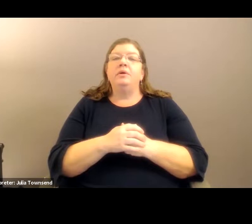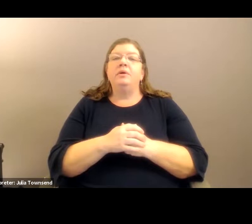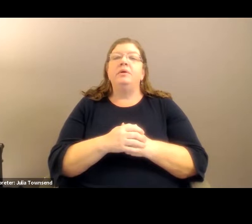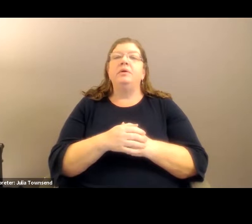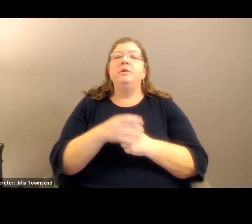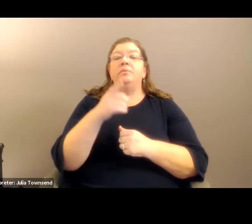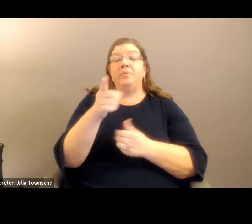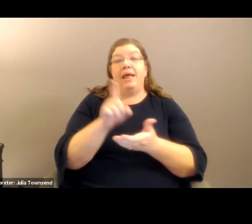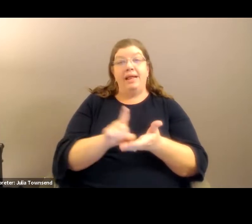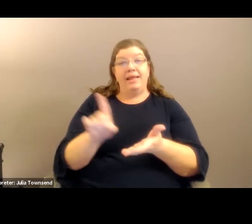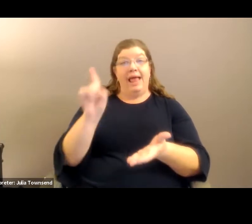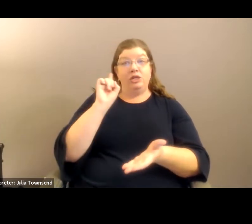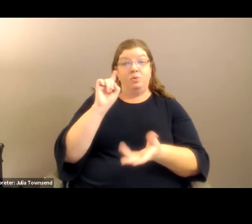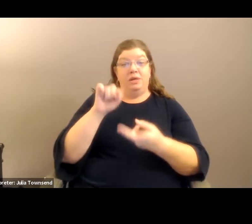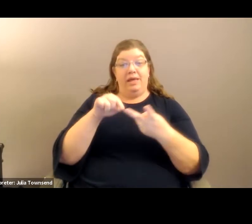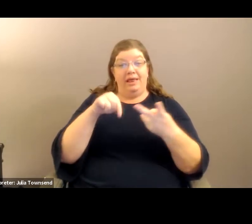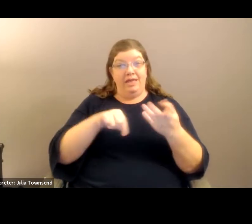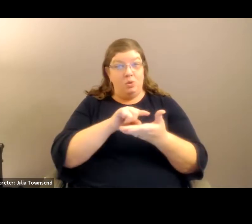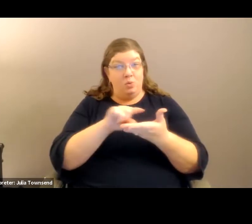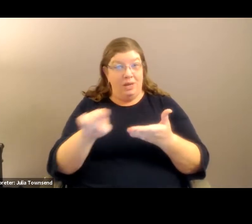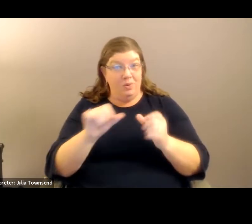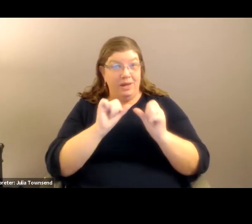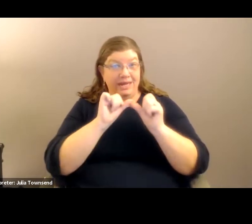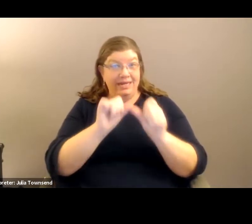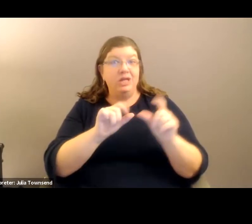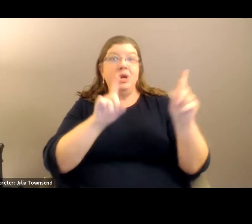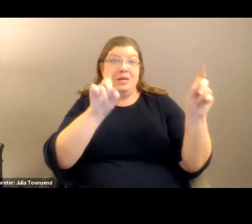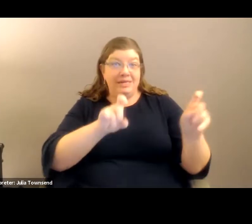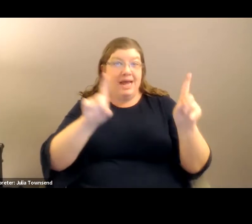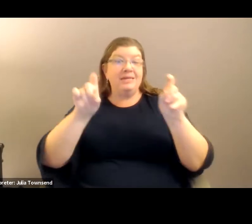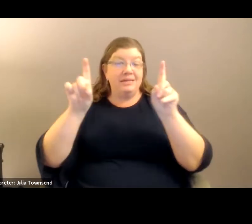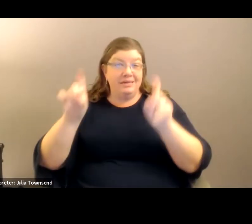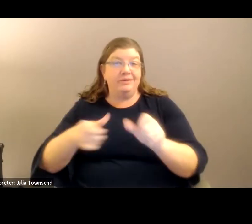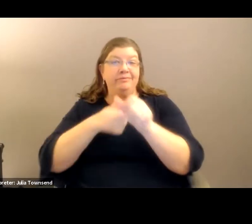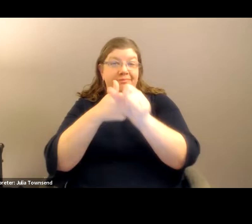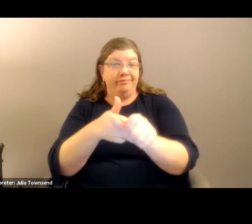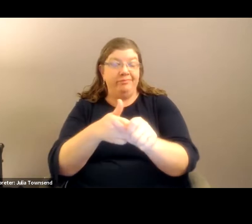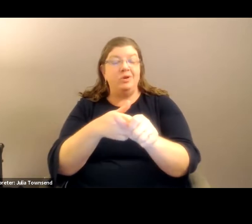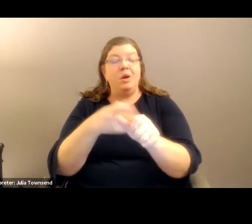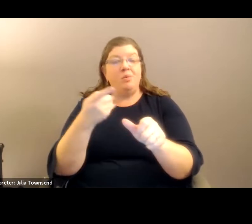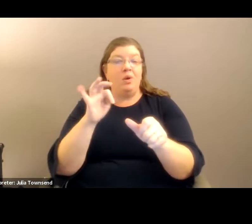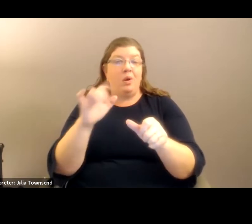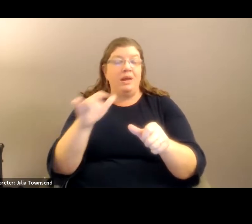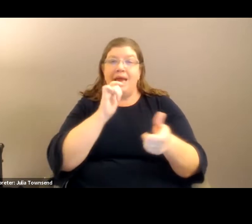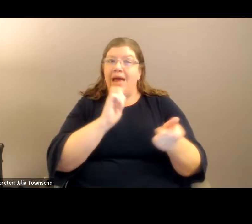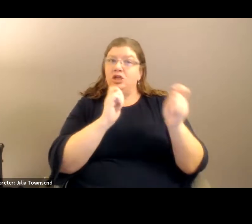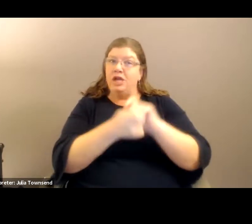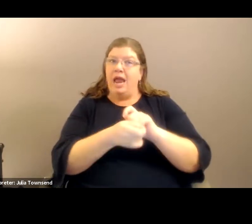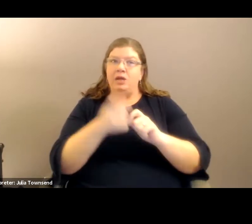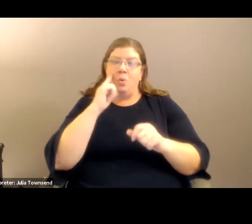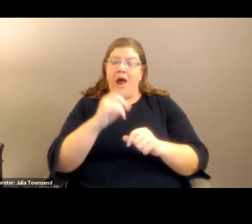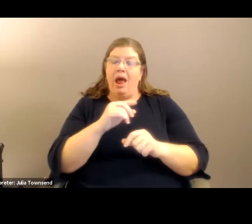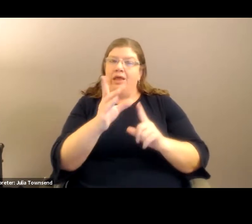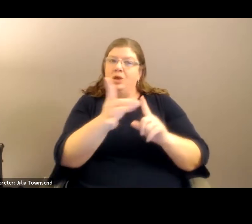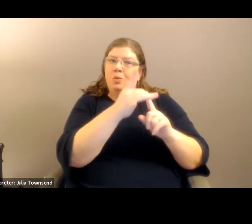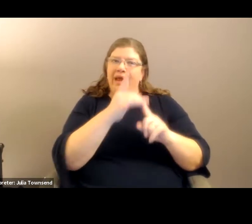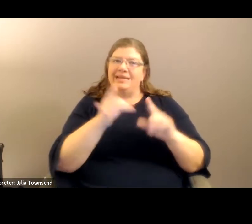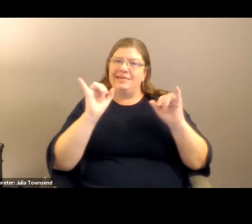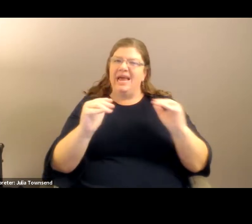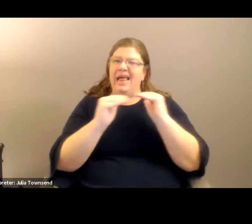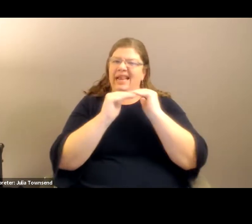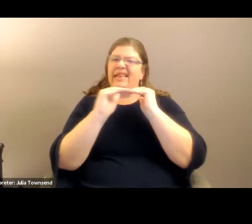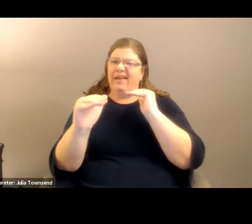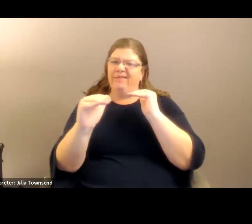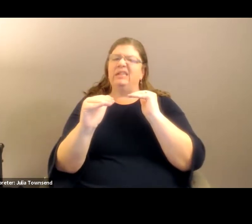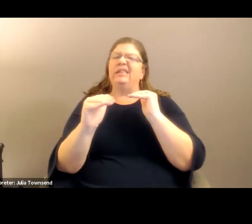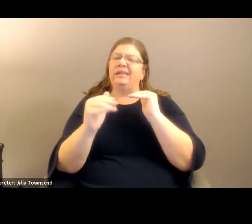So last week and this week, we continue our testing protocols. We did not change because the case rates were still at a level that was